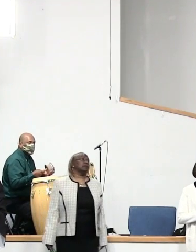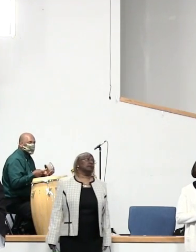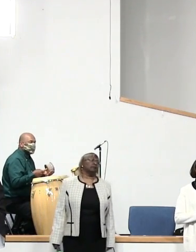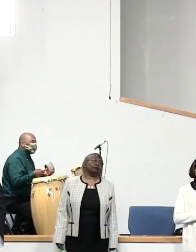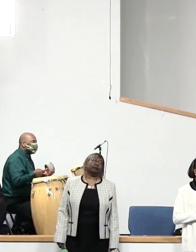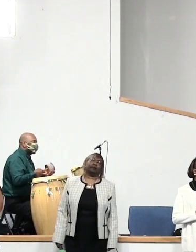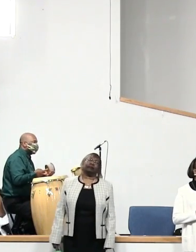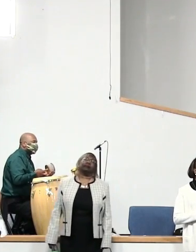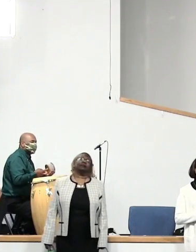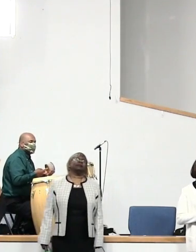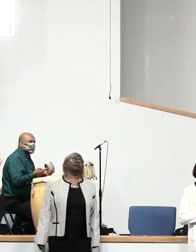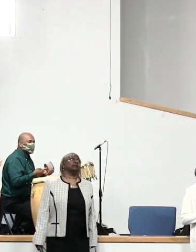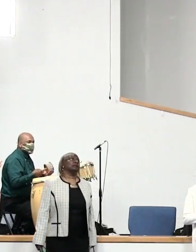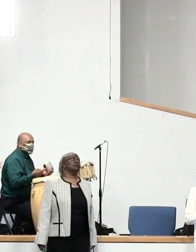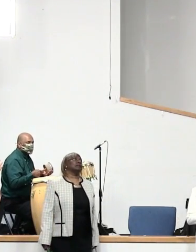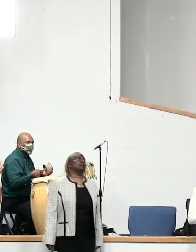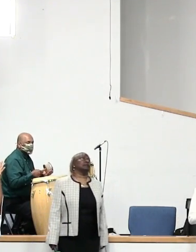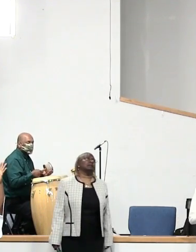hallelujah, hallelujah.